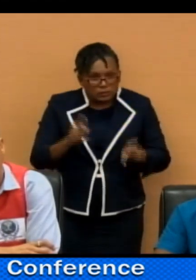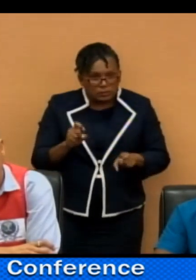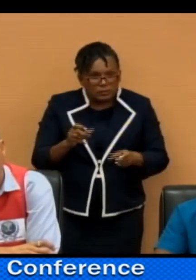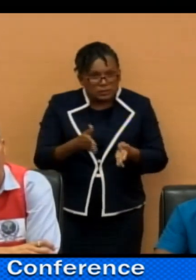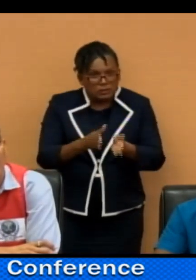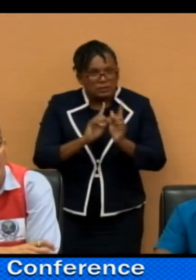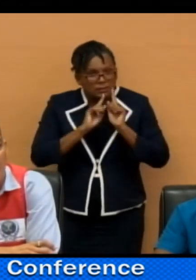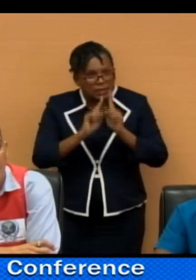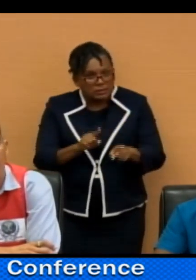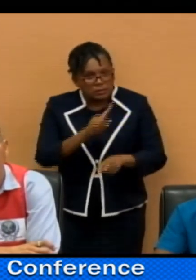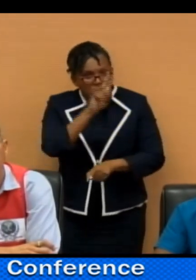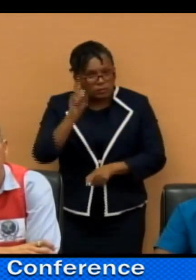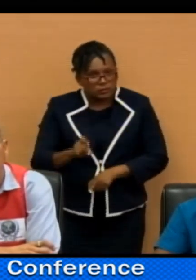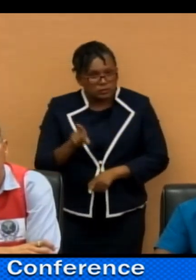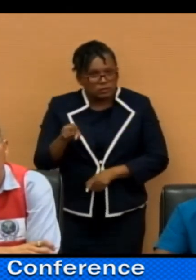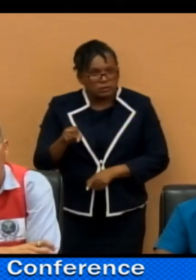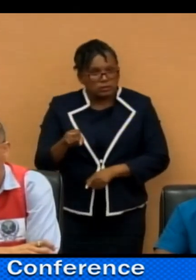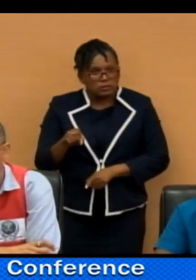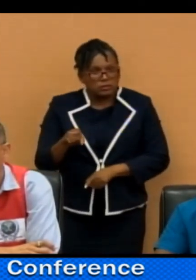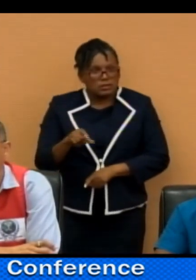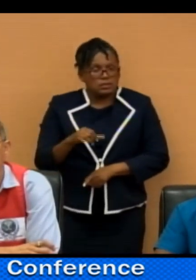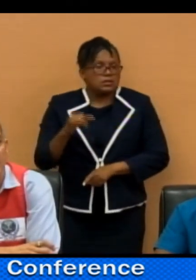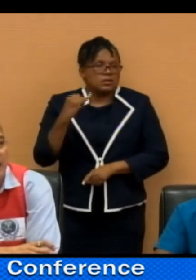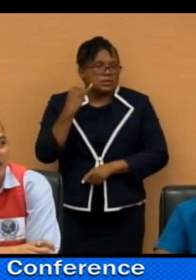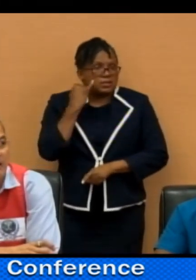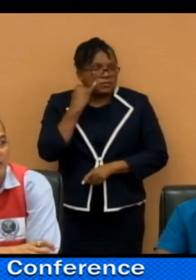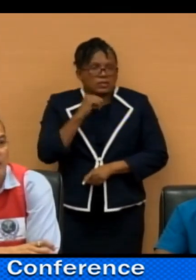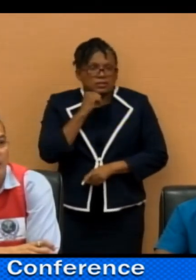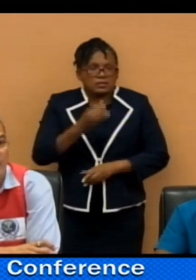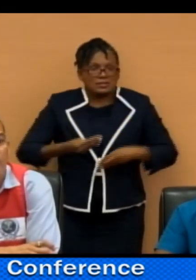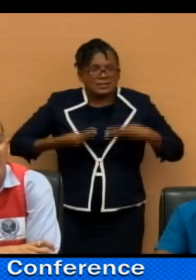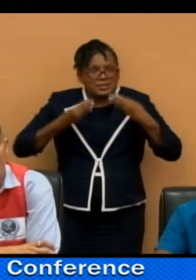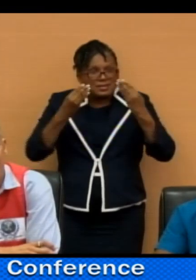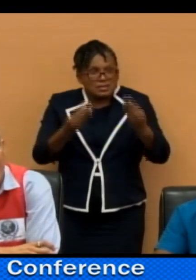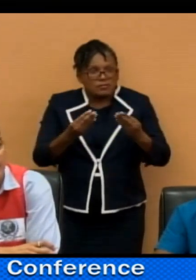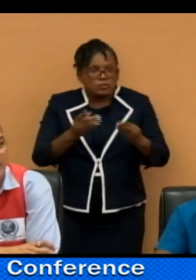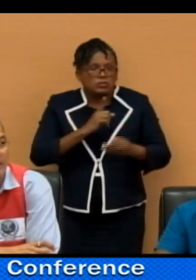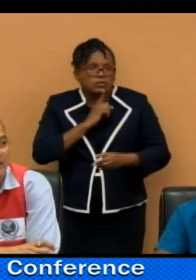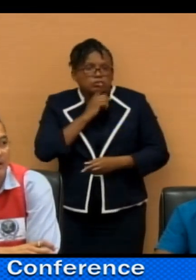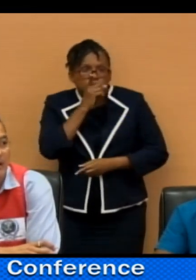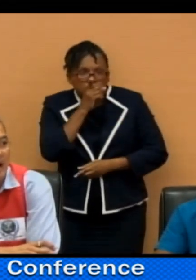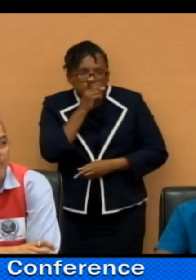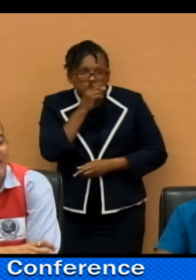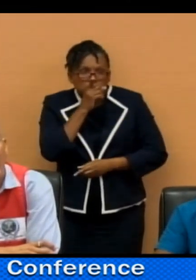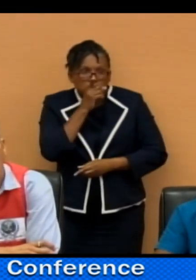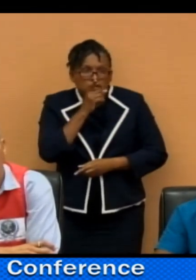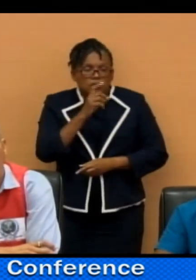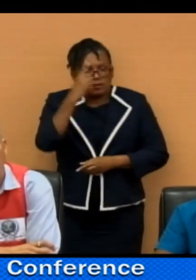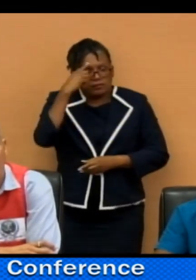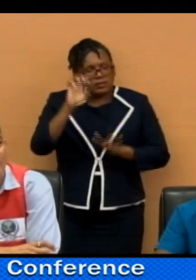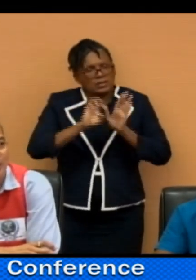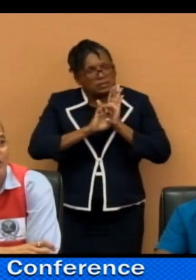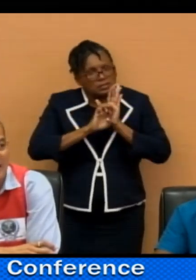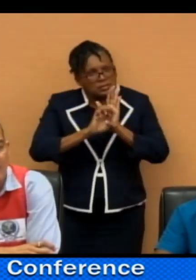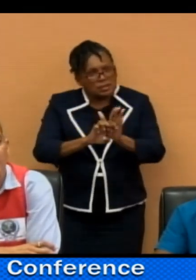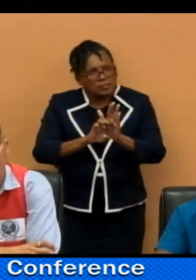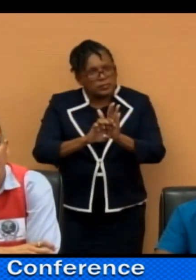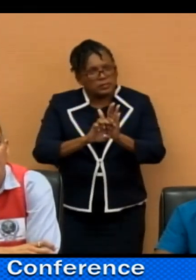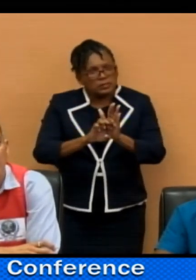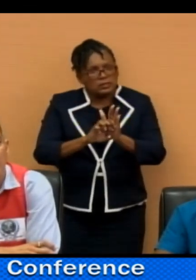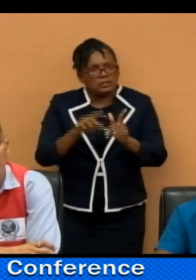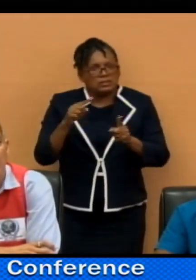If I am not giving you the confidence, all I can say is, by example and by outcome to